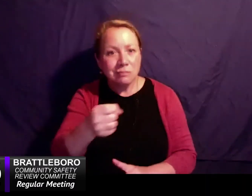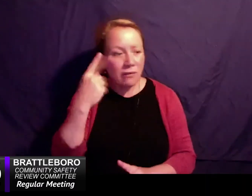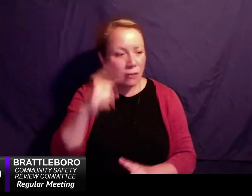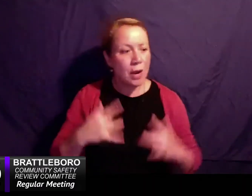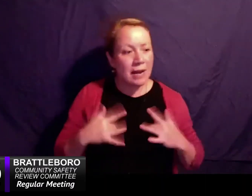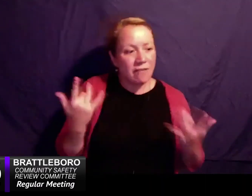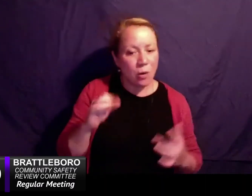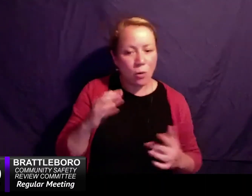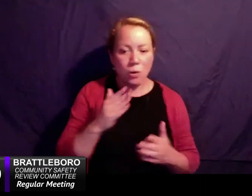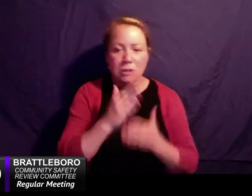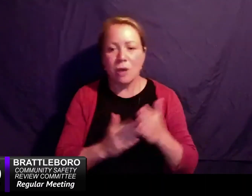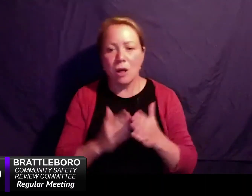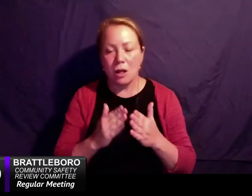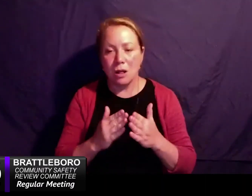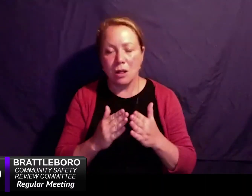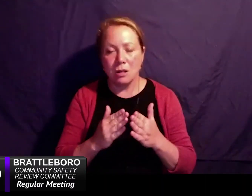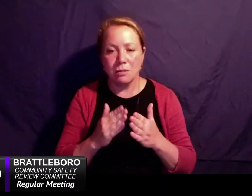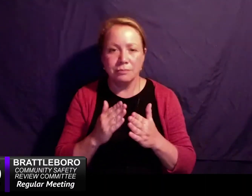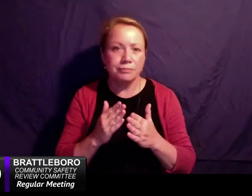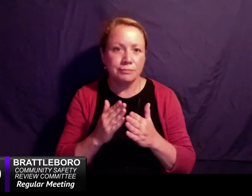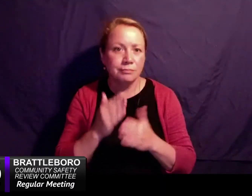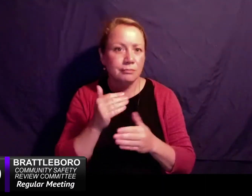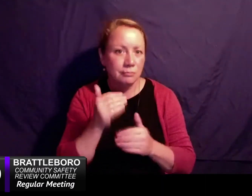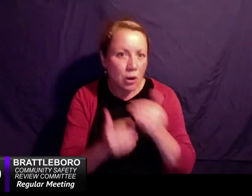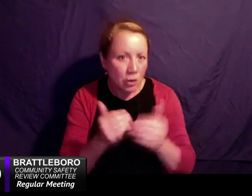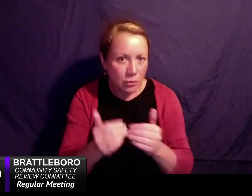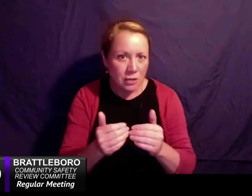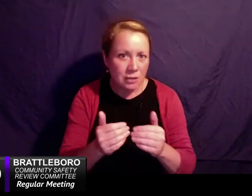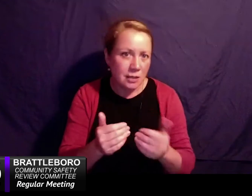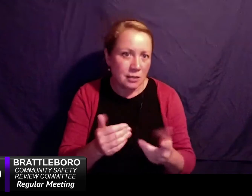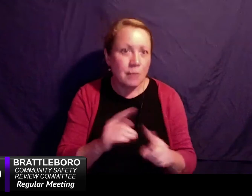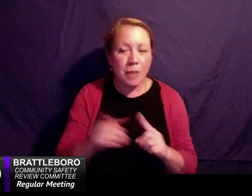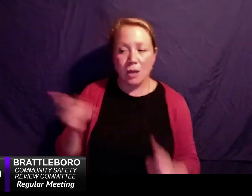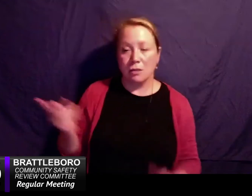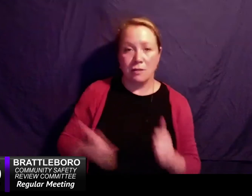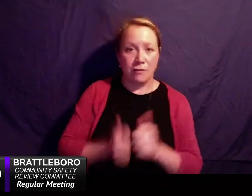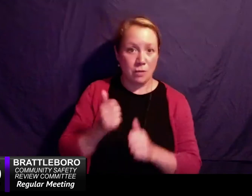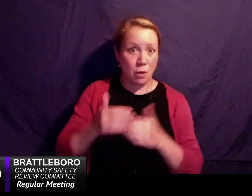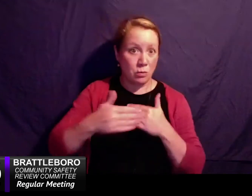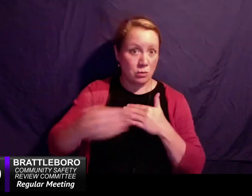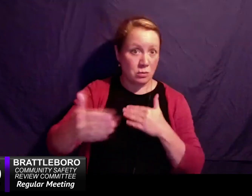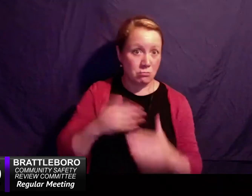process. Emily and I will be facilitating the majority of this experience.